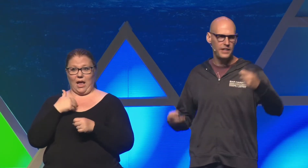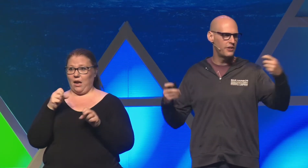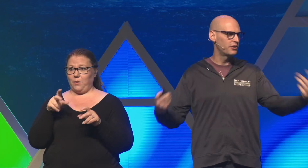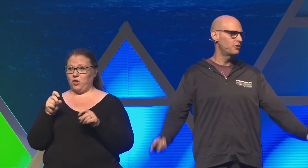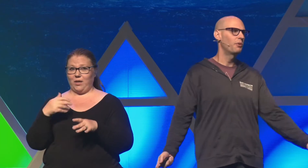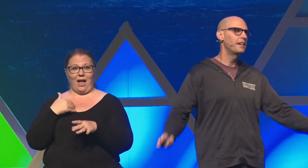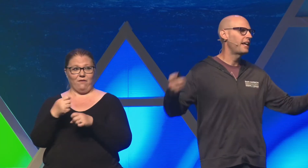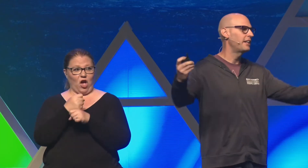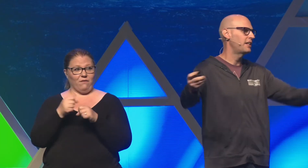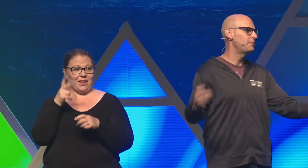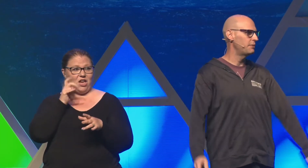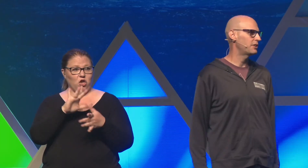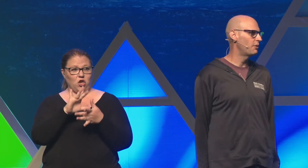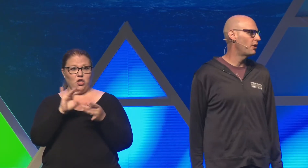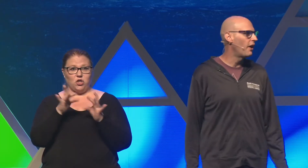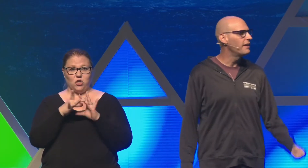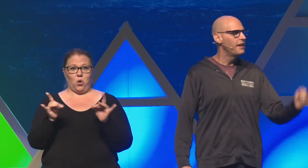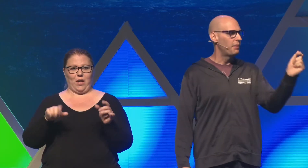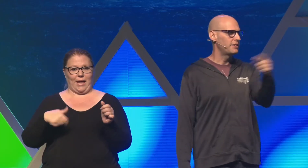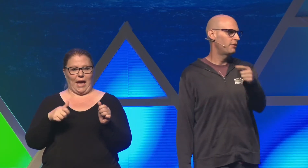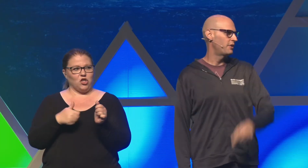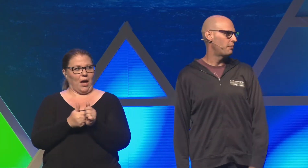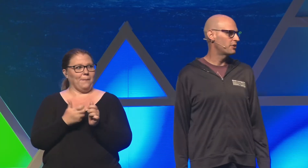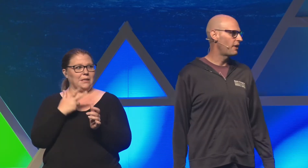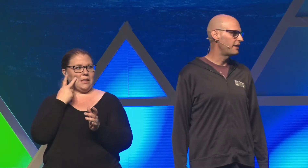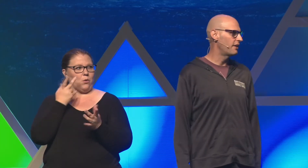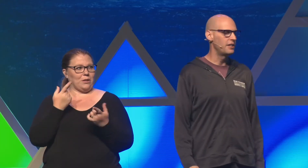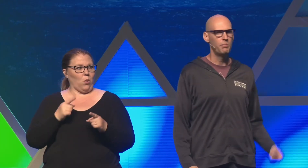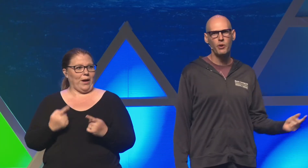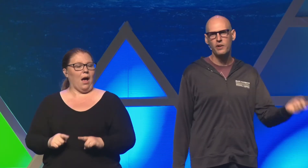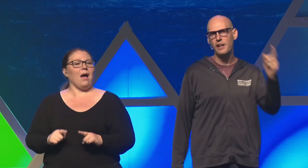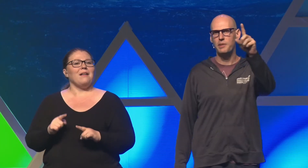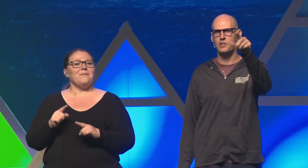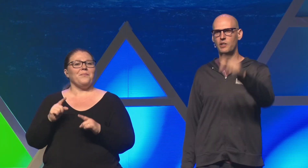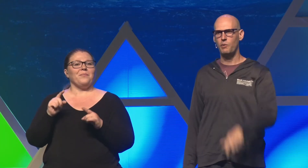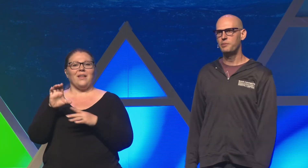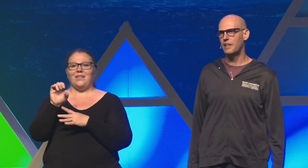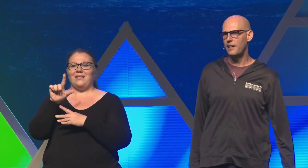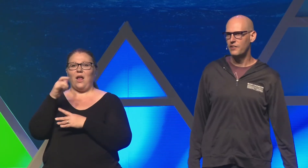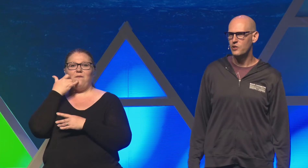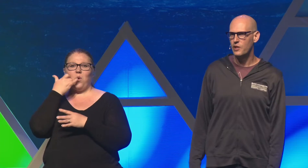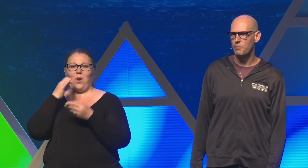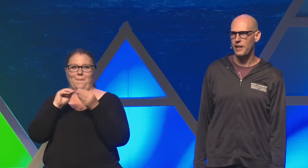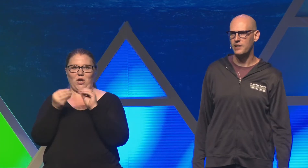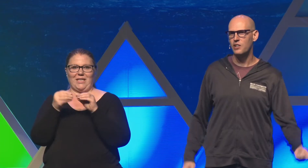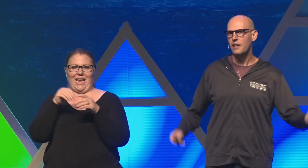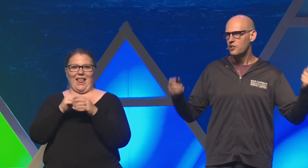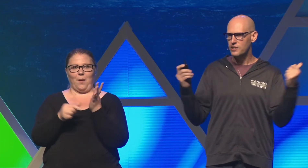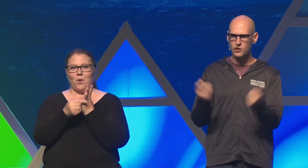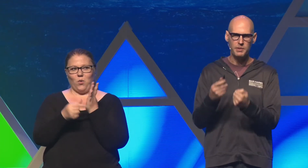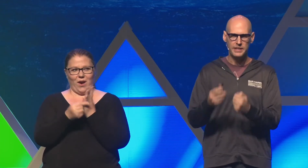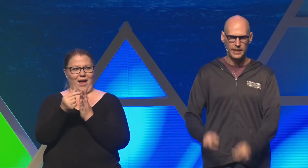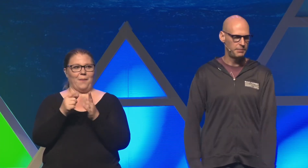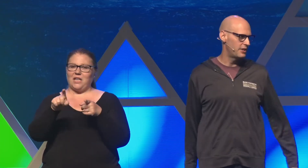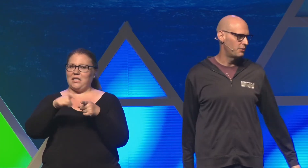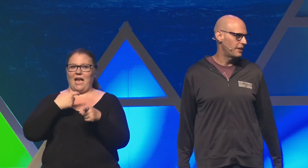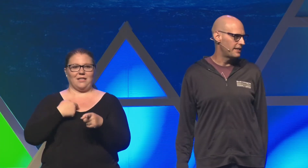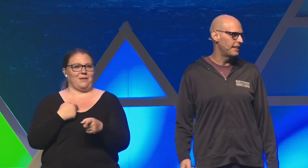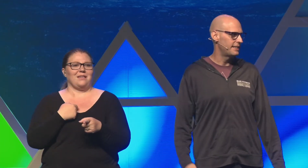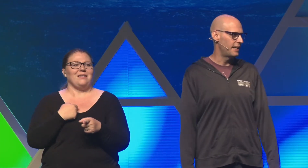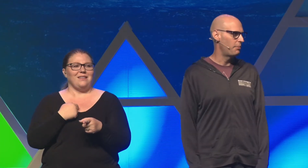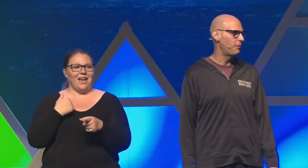coffee, hear your story, catch up, see what's going on, my cell phone number's right there in the program. It's on the website, on the New Here page. Just shoot me a text